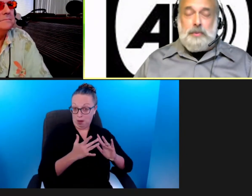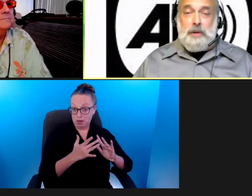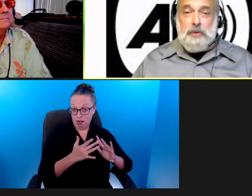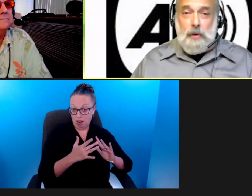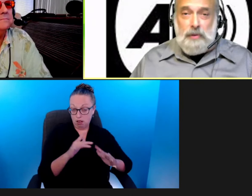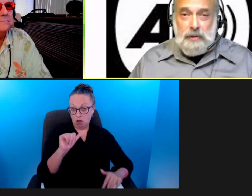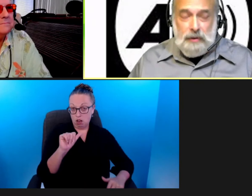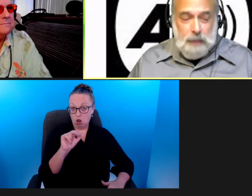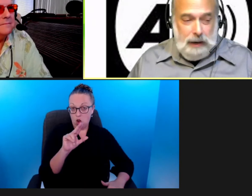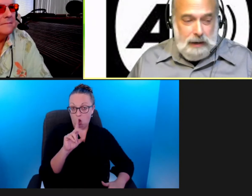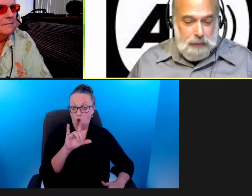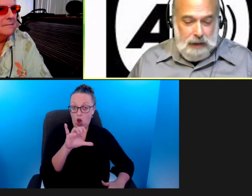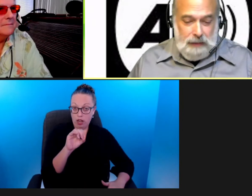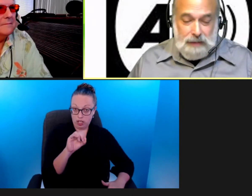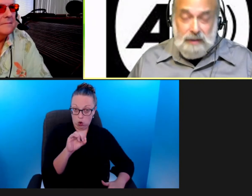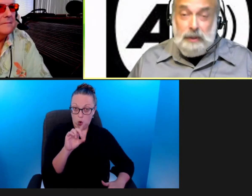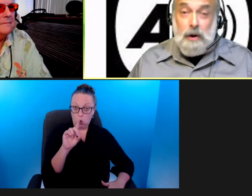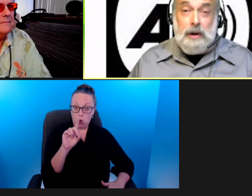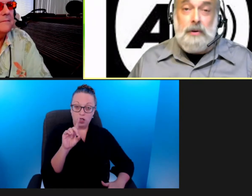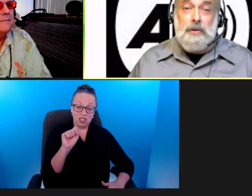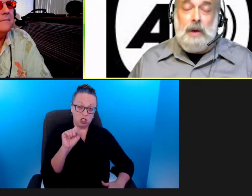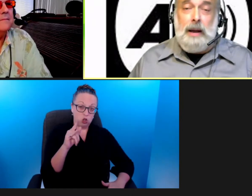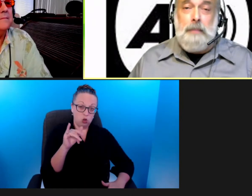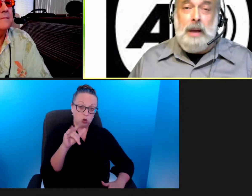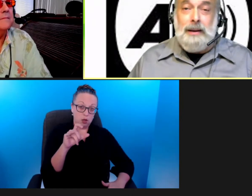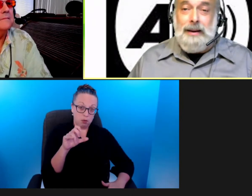Audio Description Associates, is my company, and that's simply